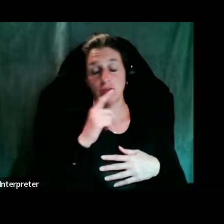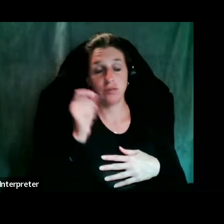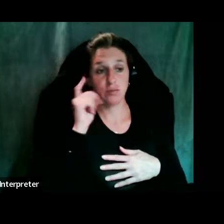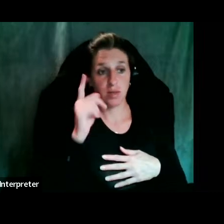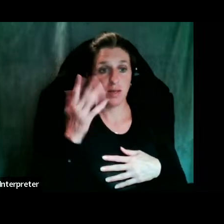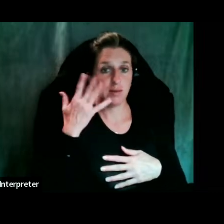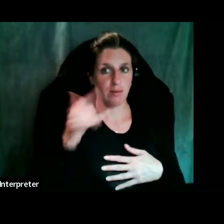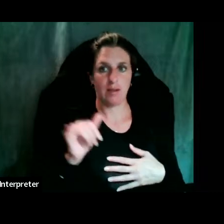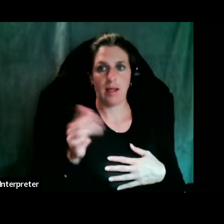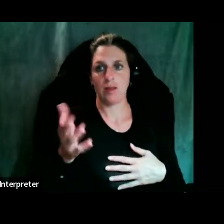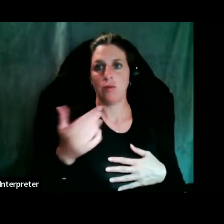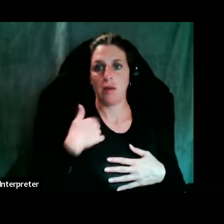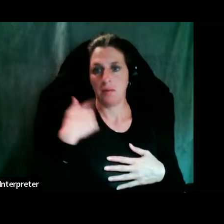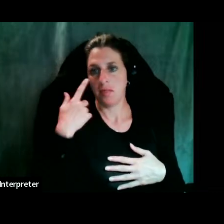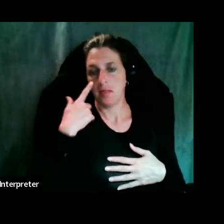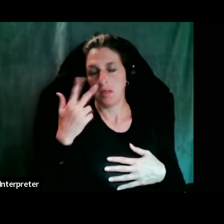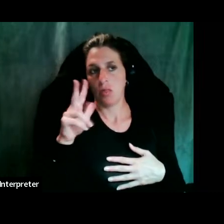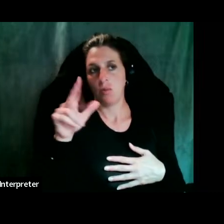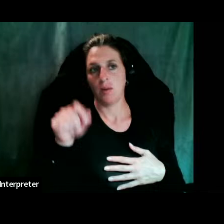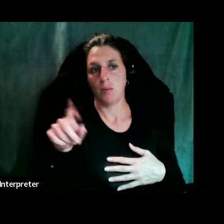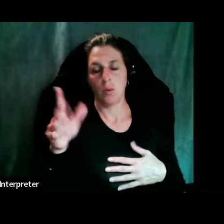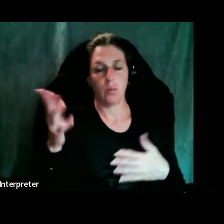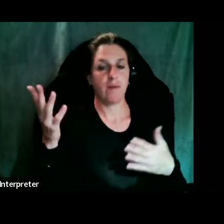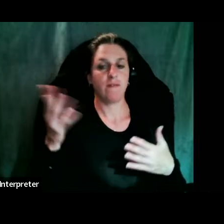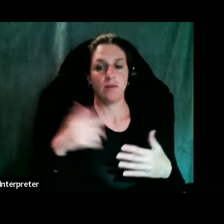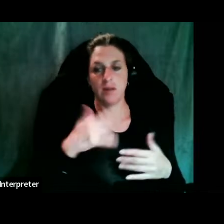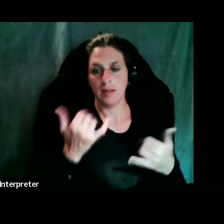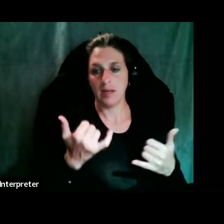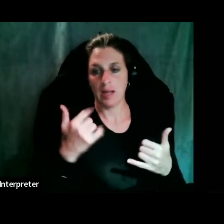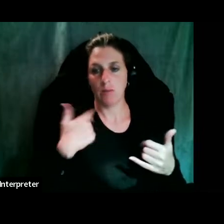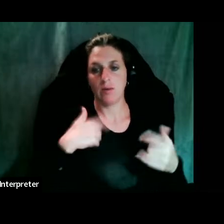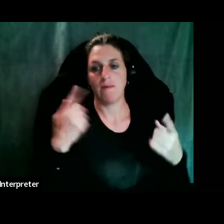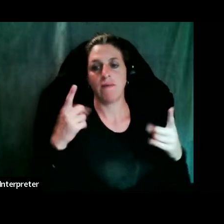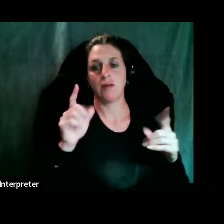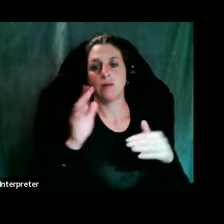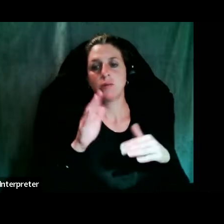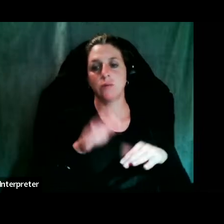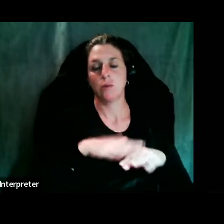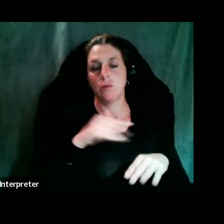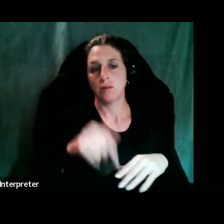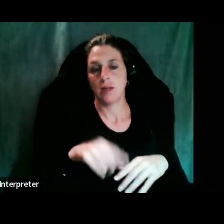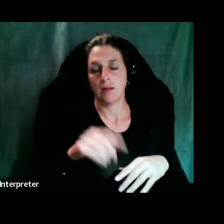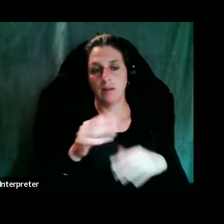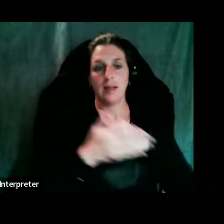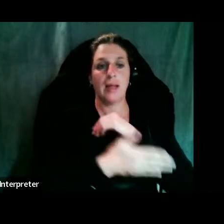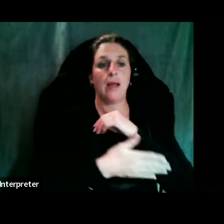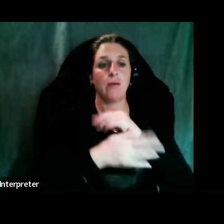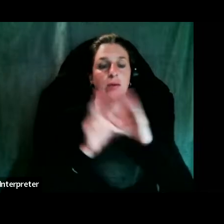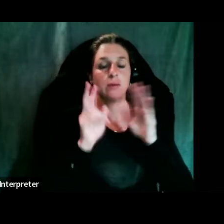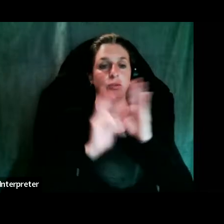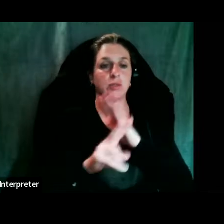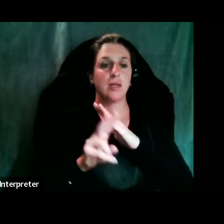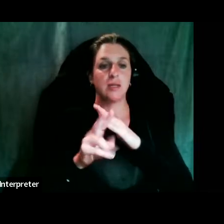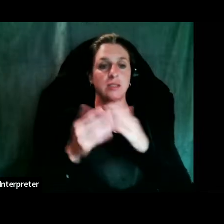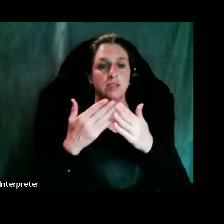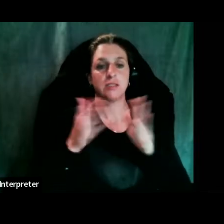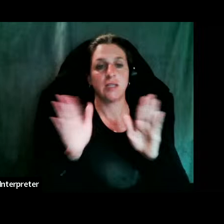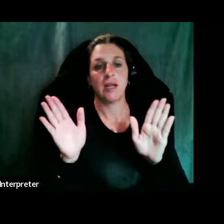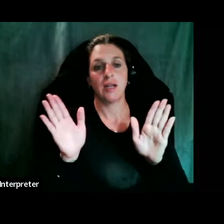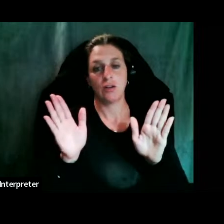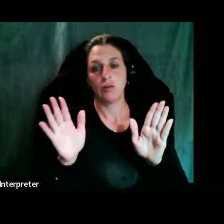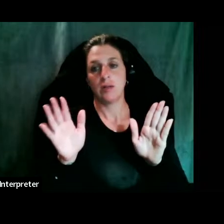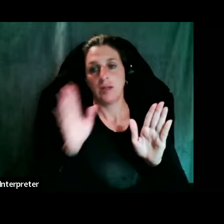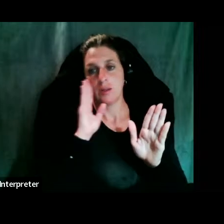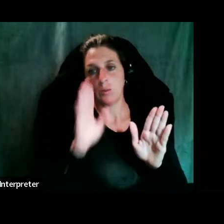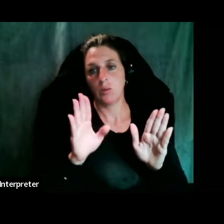like you. I was thinking, 3 point whatever, and we're finally slow down. And Yeah, the county projected generally across districts that it